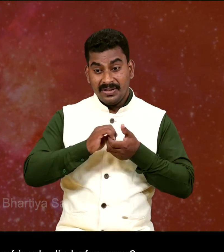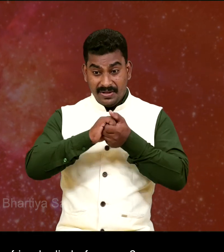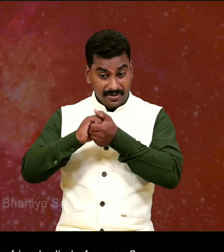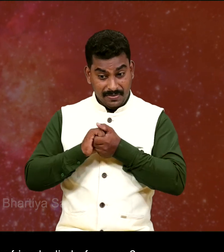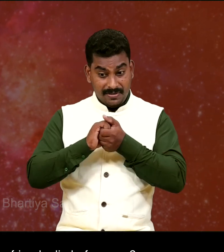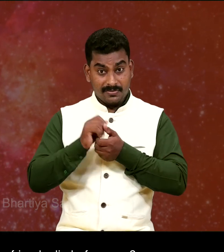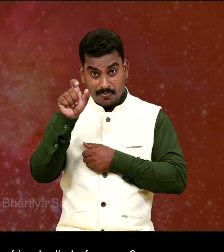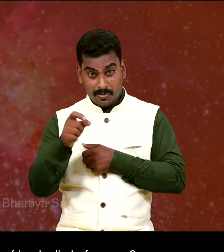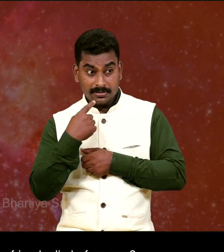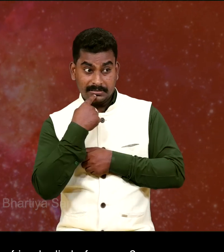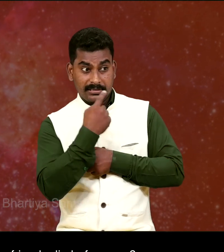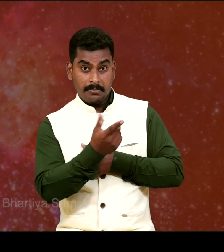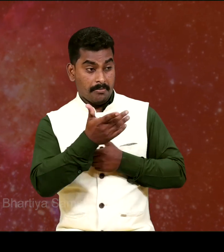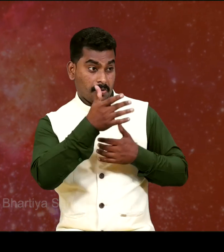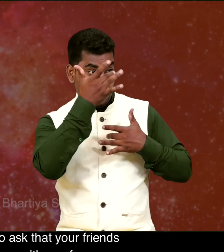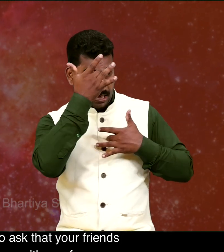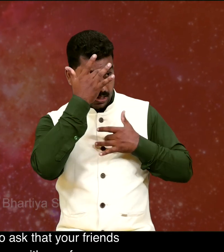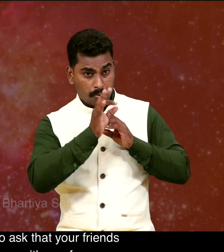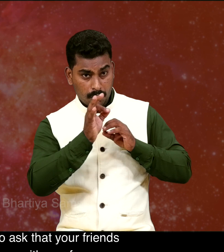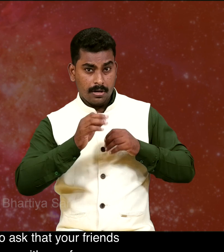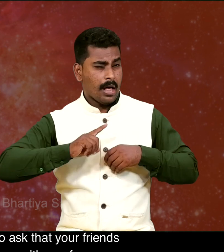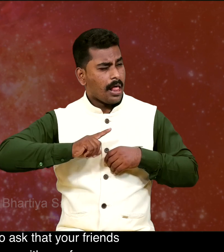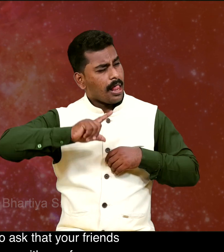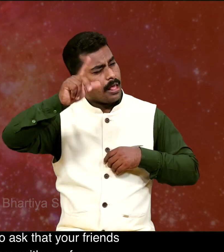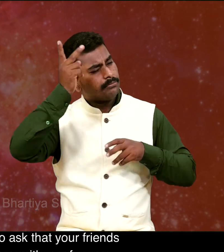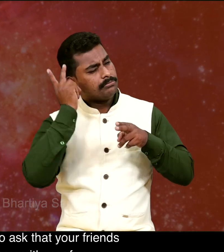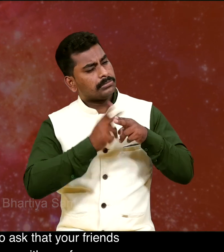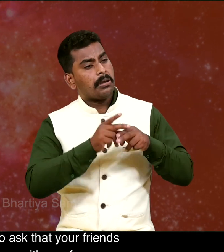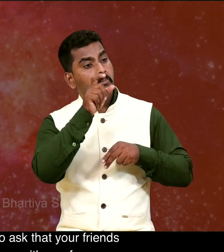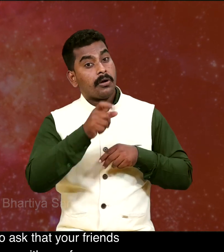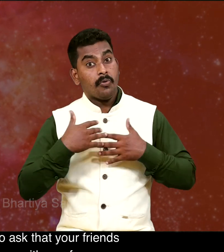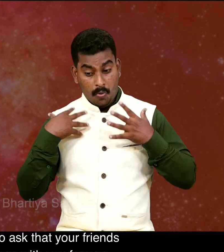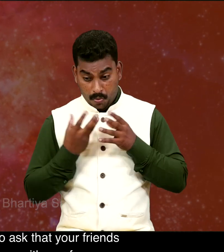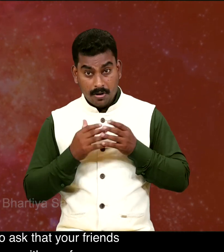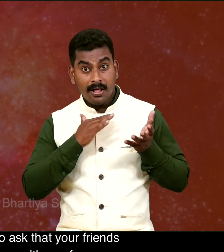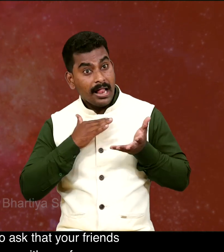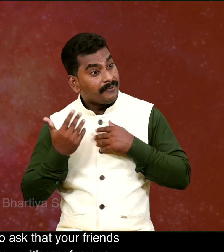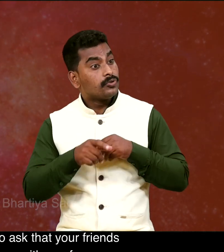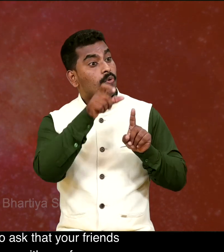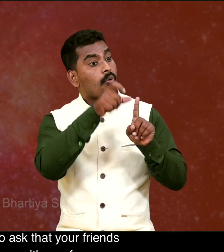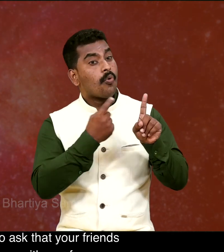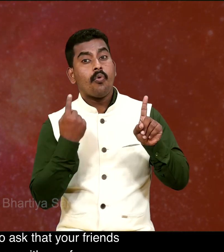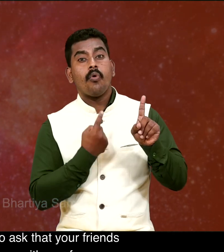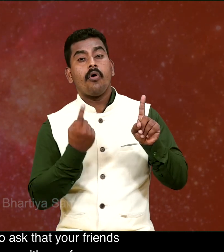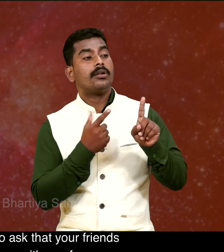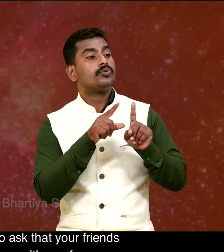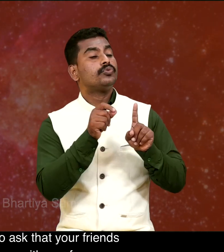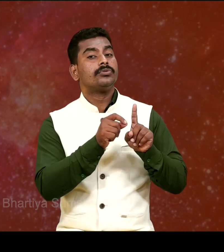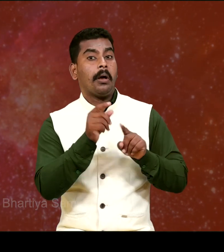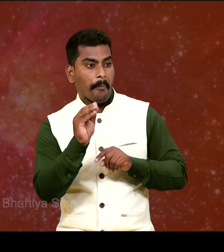you? So ask that your friends are with you forever." The